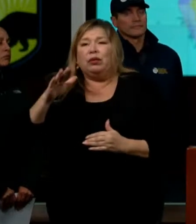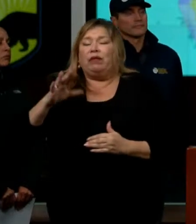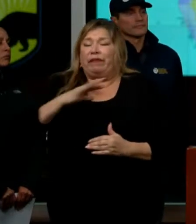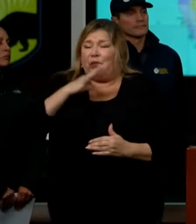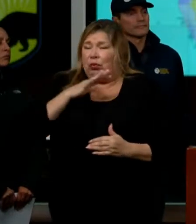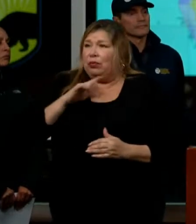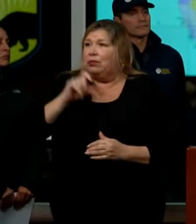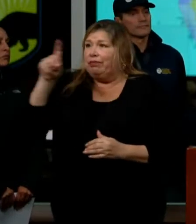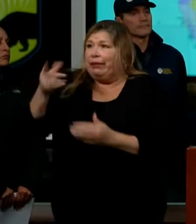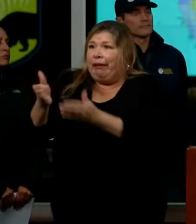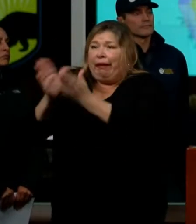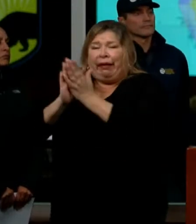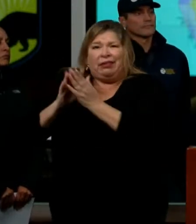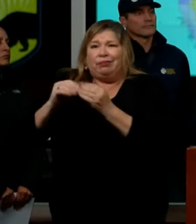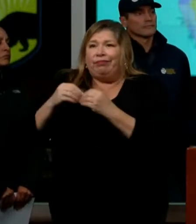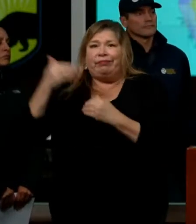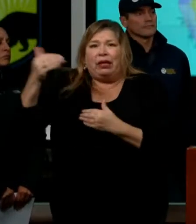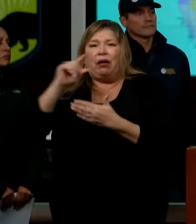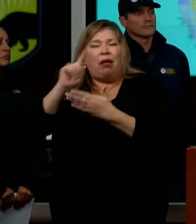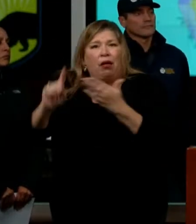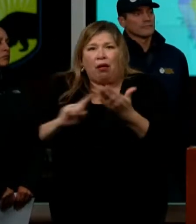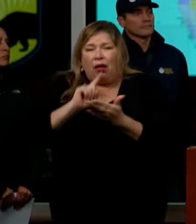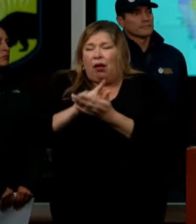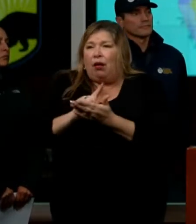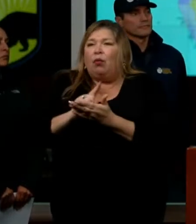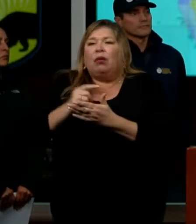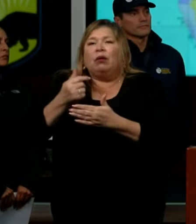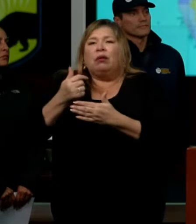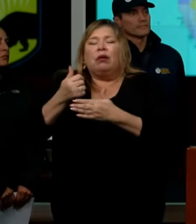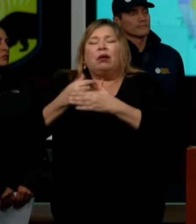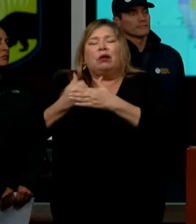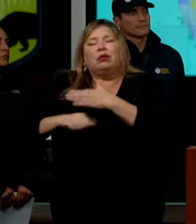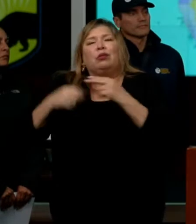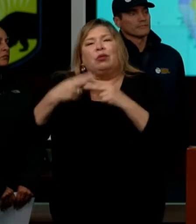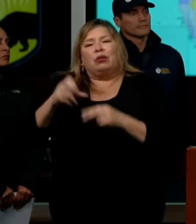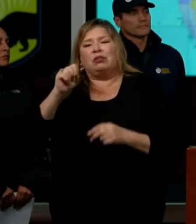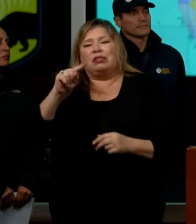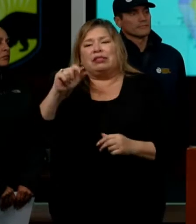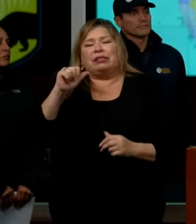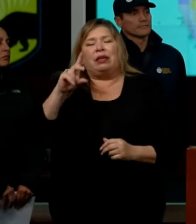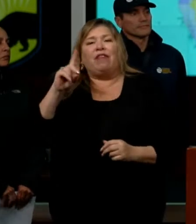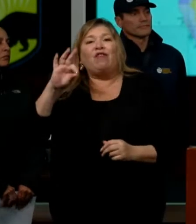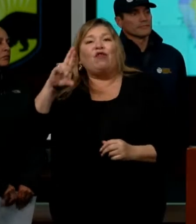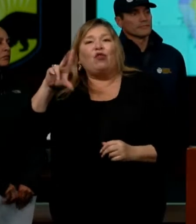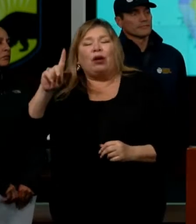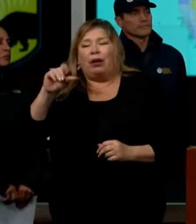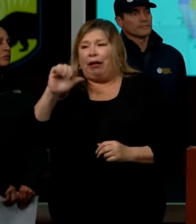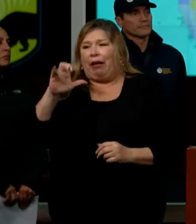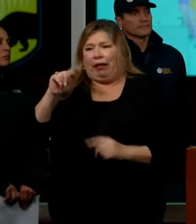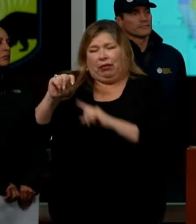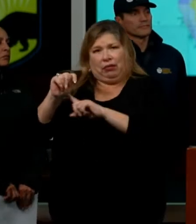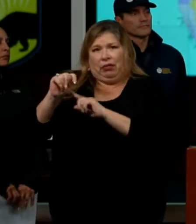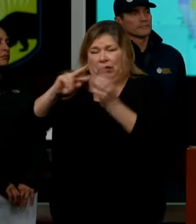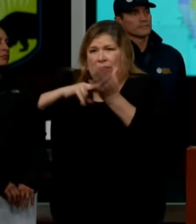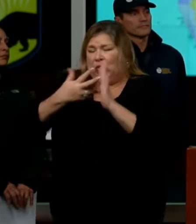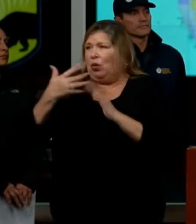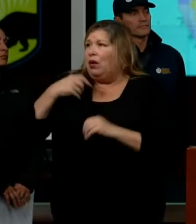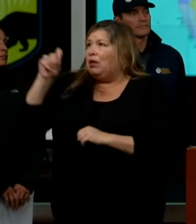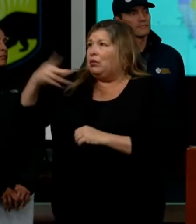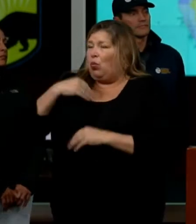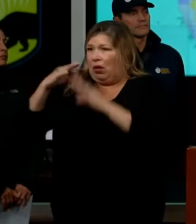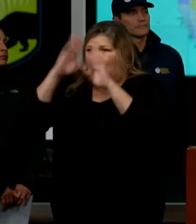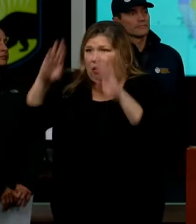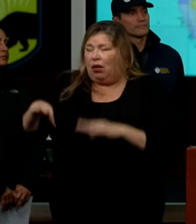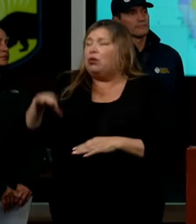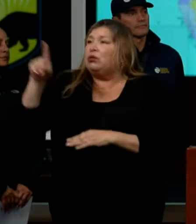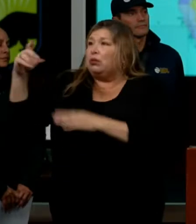formally within the next hour or so under the Stafford Act, requesting of the White House approval through